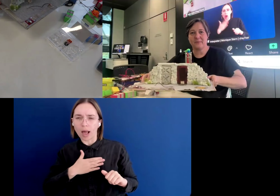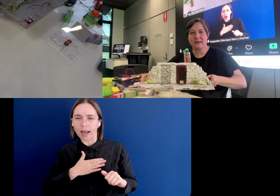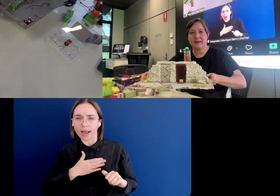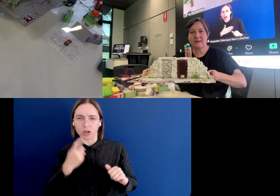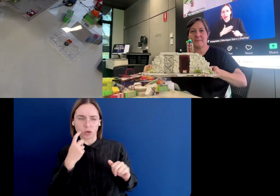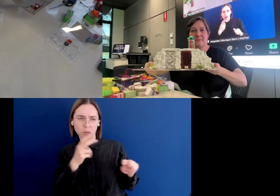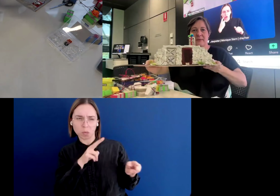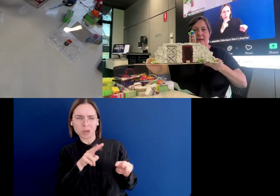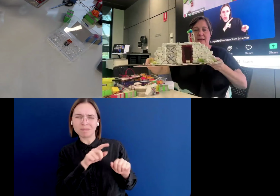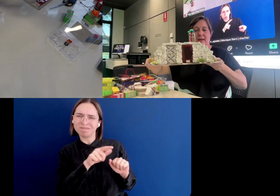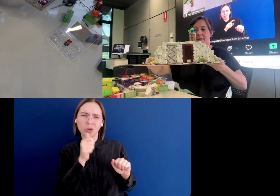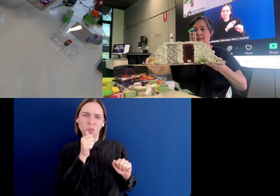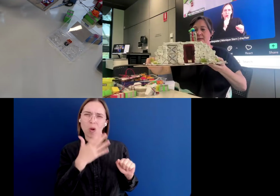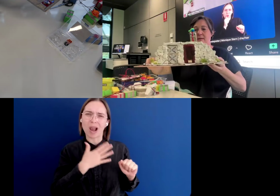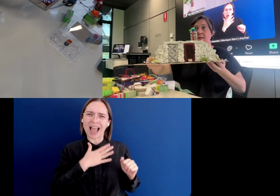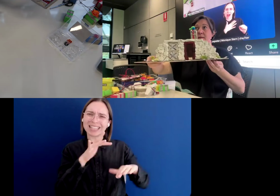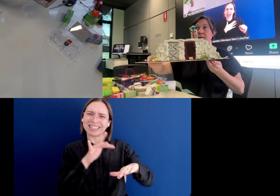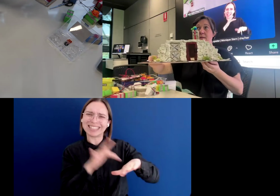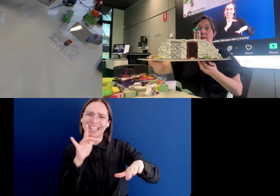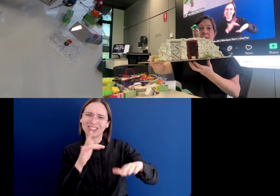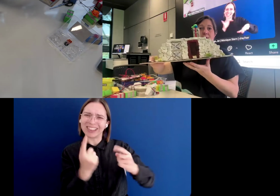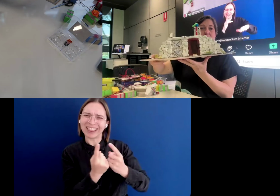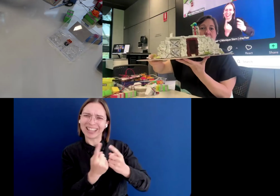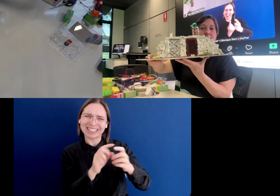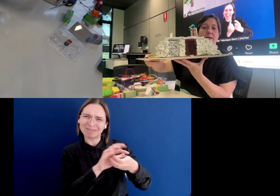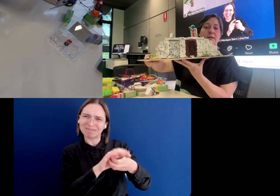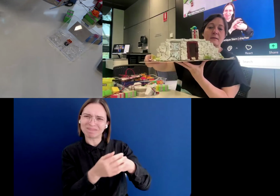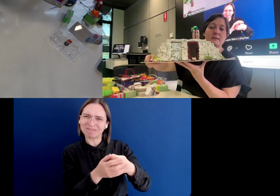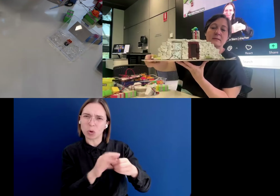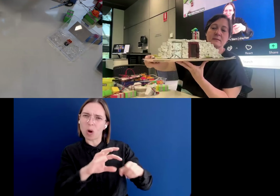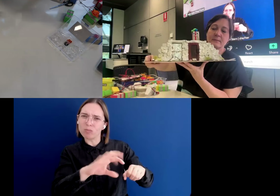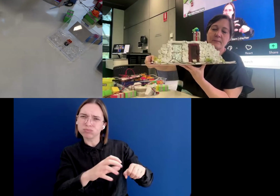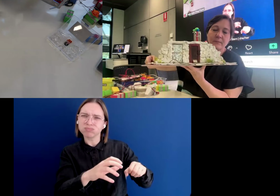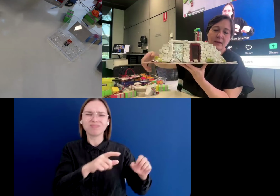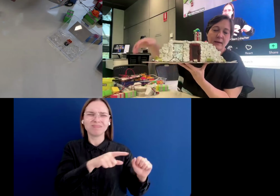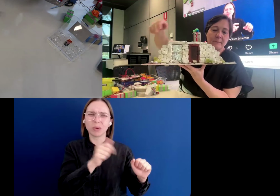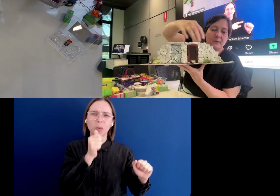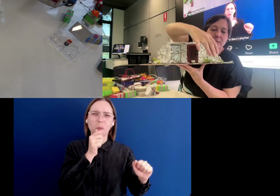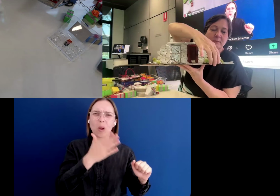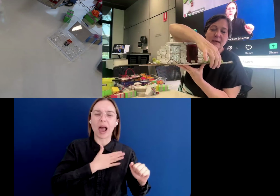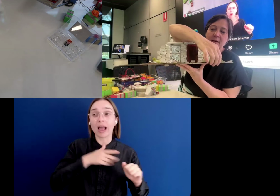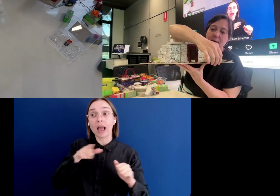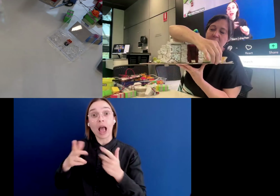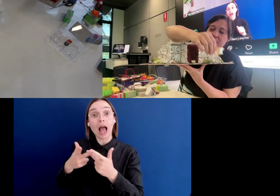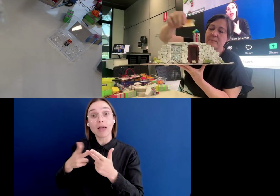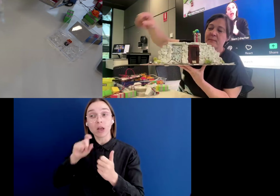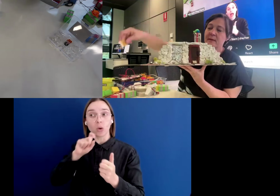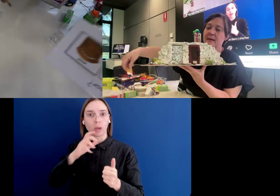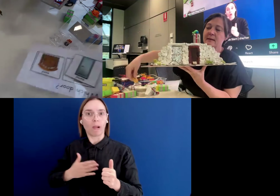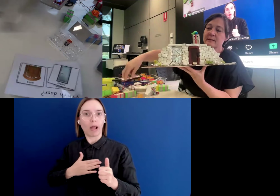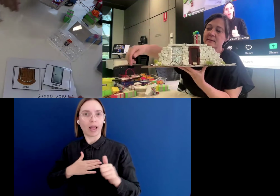okay. That one's probably a better one to show the front of, and then this one can show them. Okay, oh, get rid of